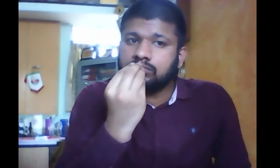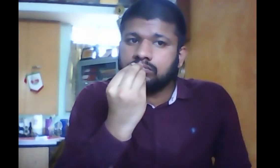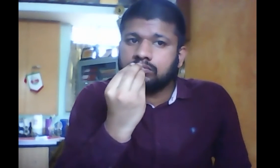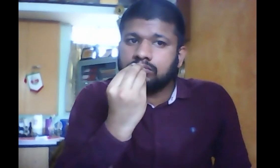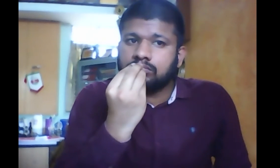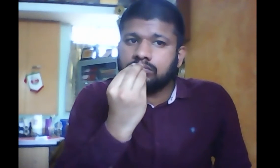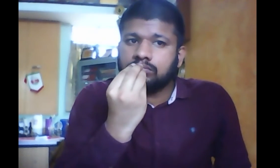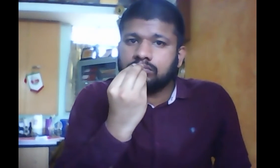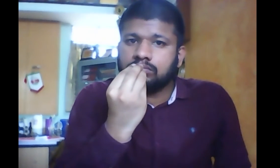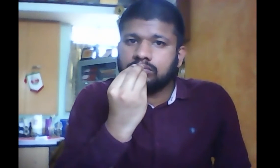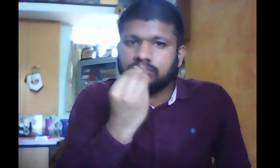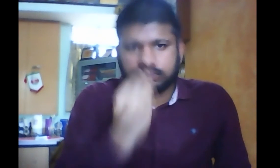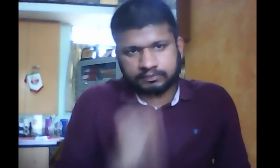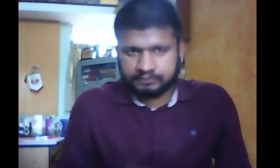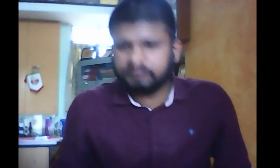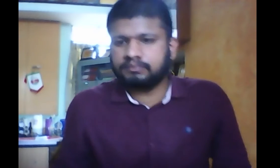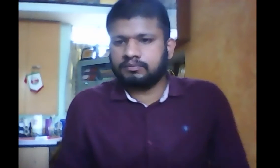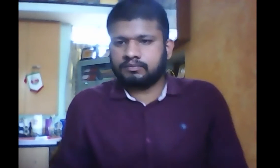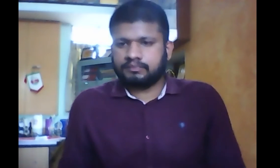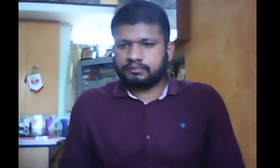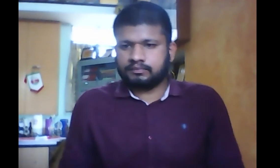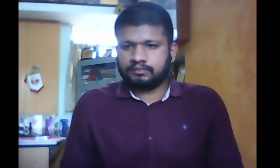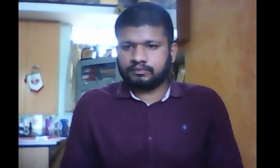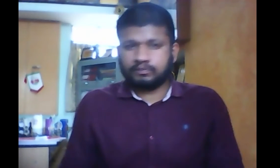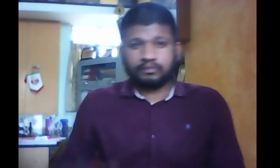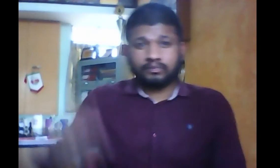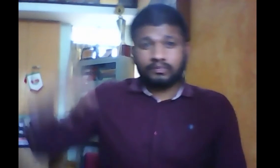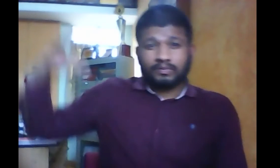Morning food. Breakfast. Lunch.